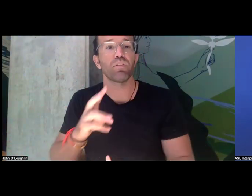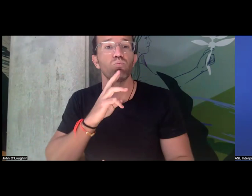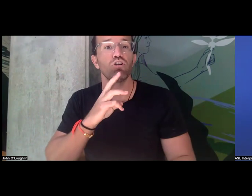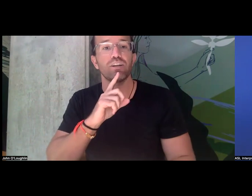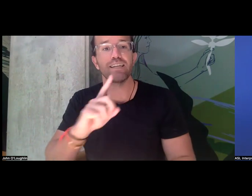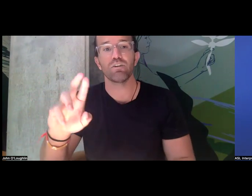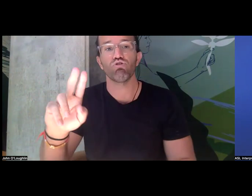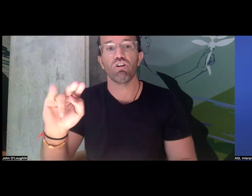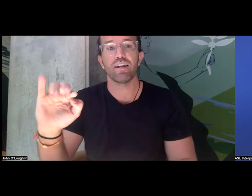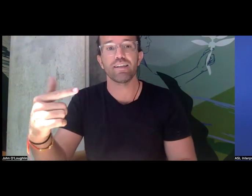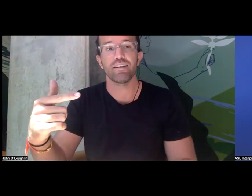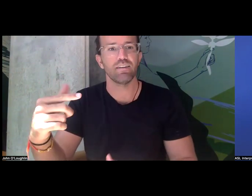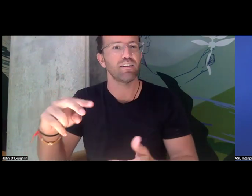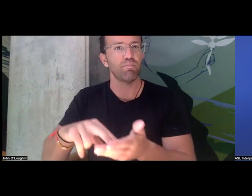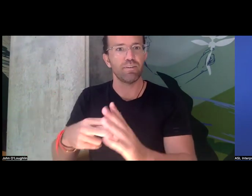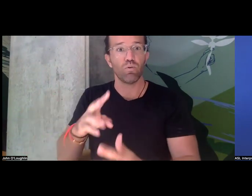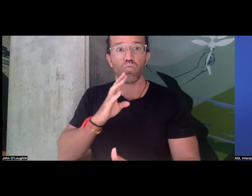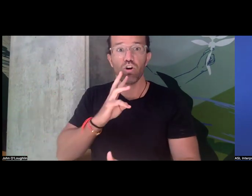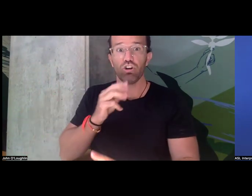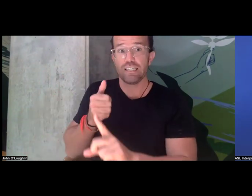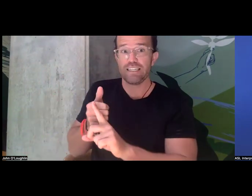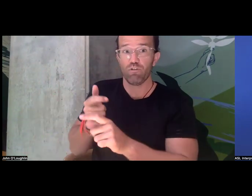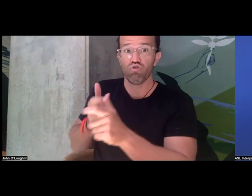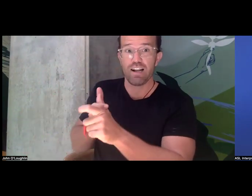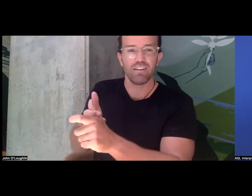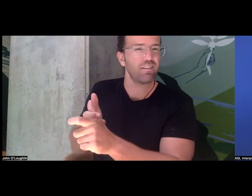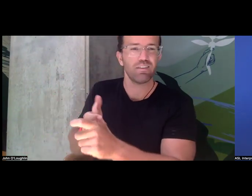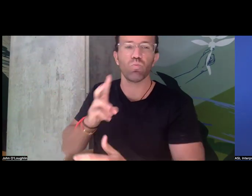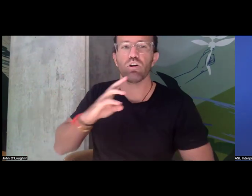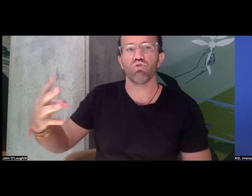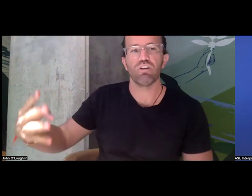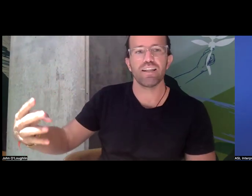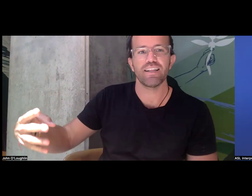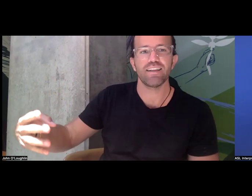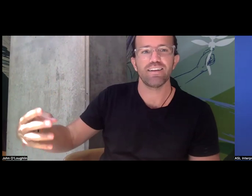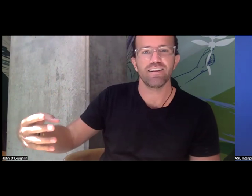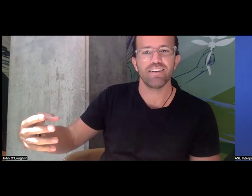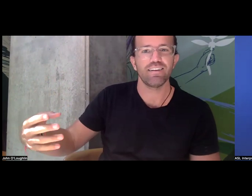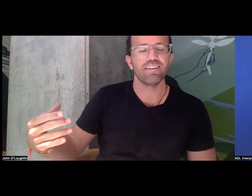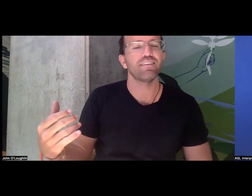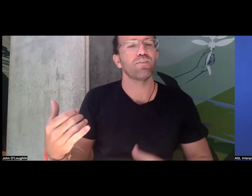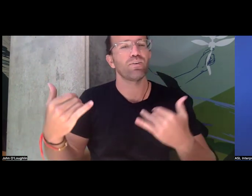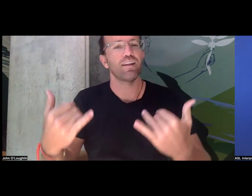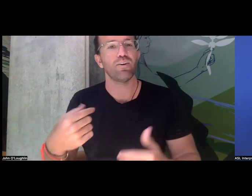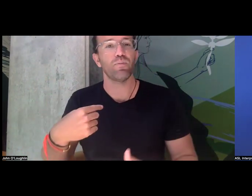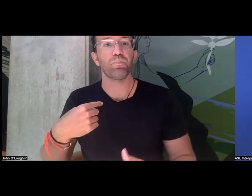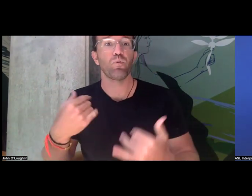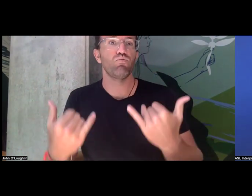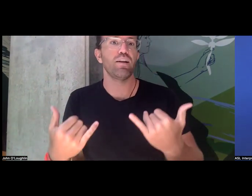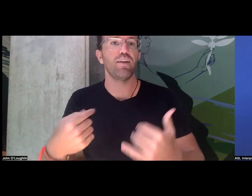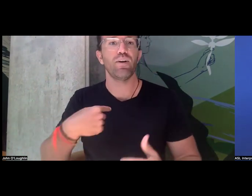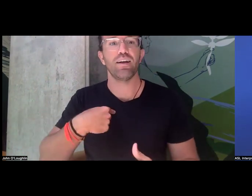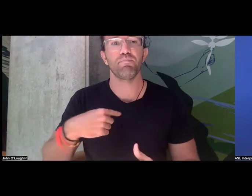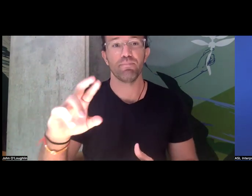it's running. That's the sign for it. And another example, water is running. Does that mean water is running away? No, water